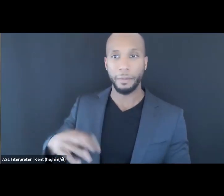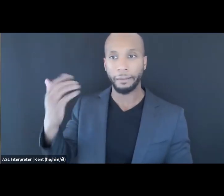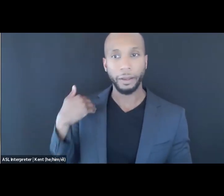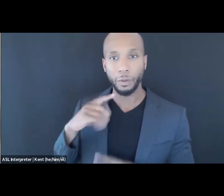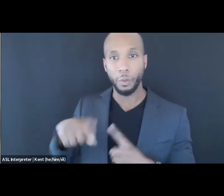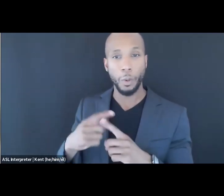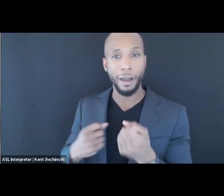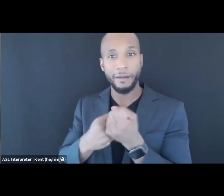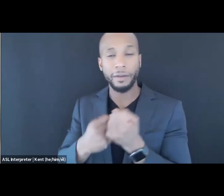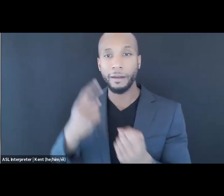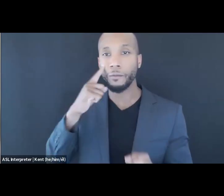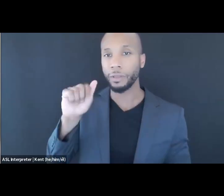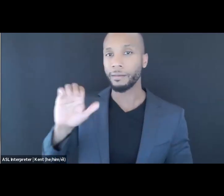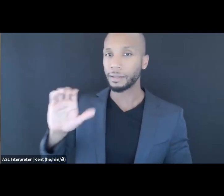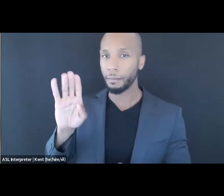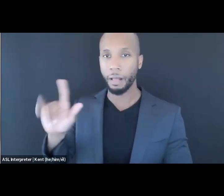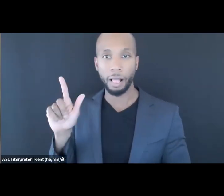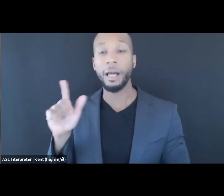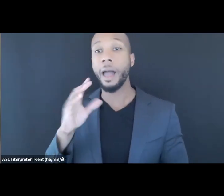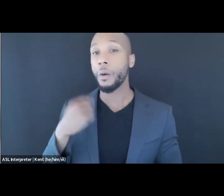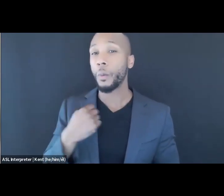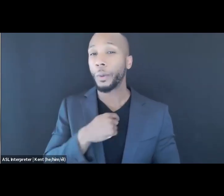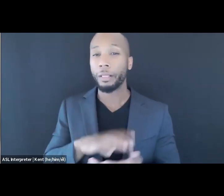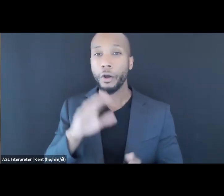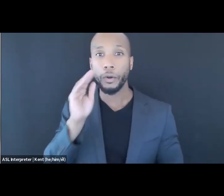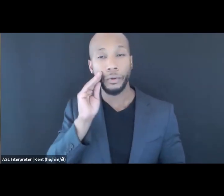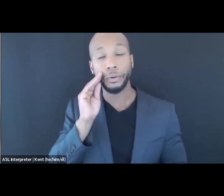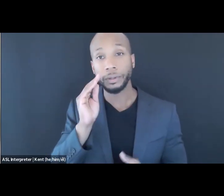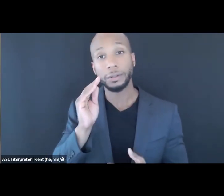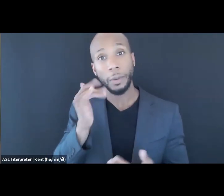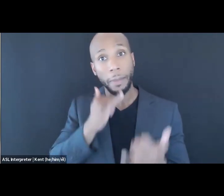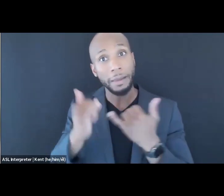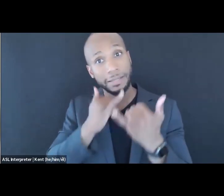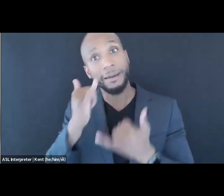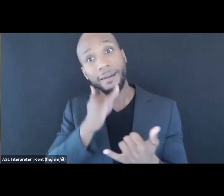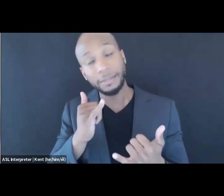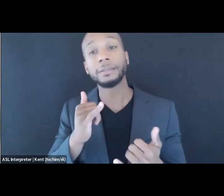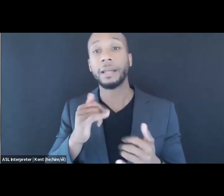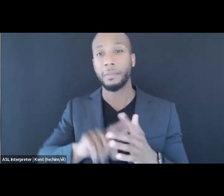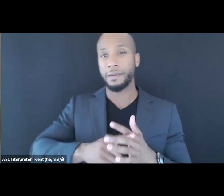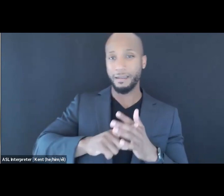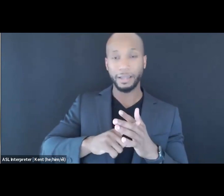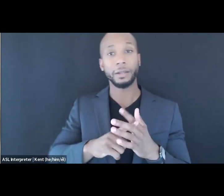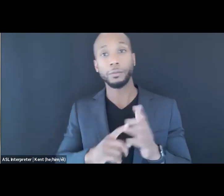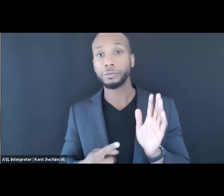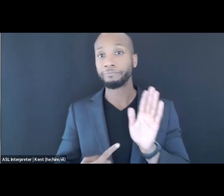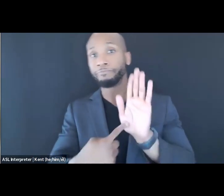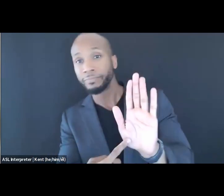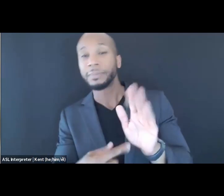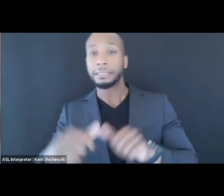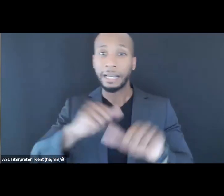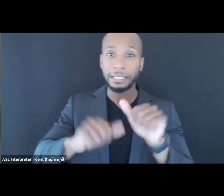were advocating for the AAC bill, and we made mistakes early on. We came with all of the scientific